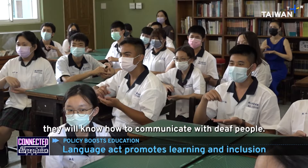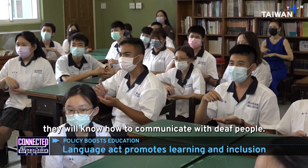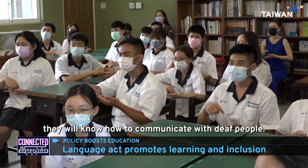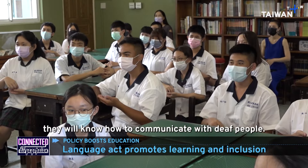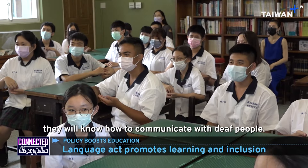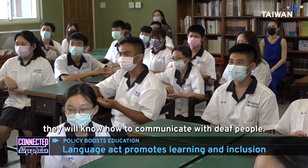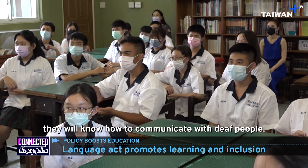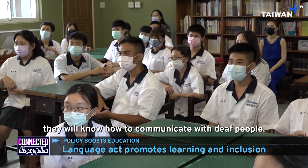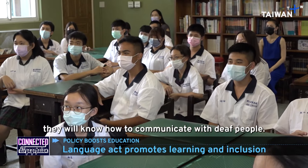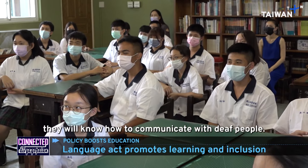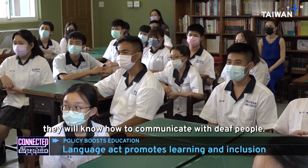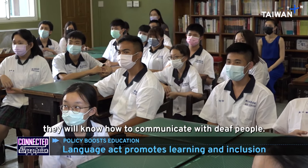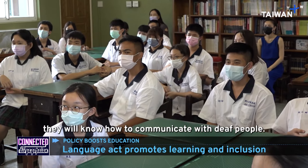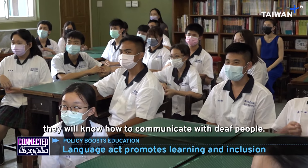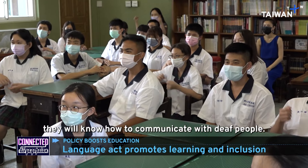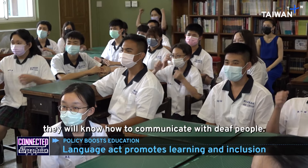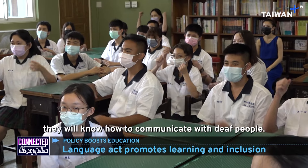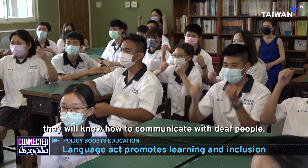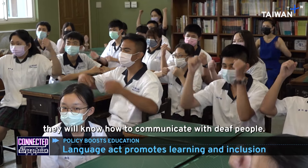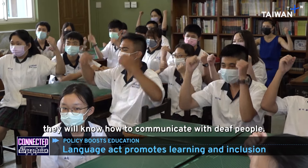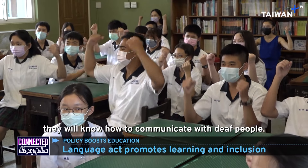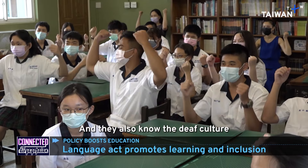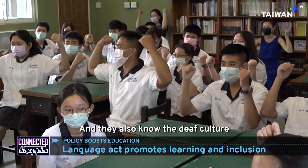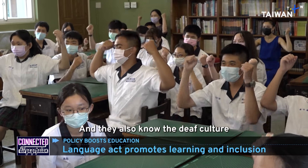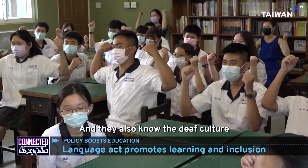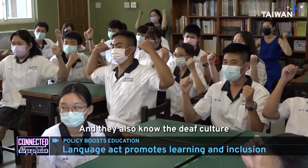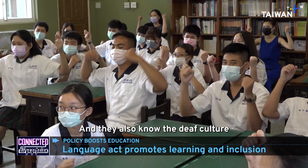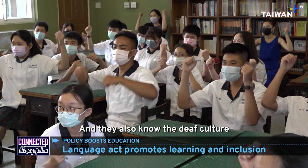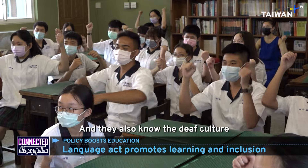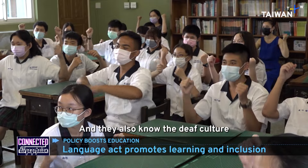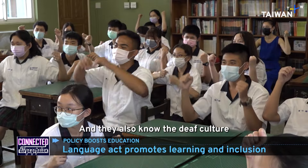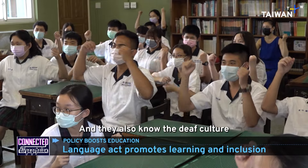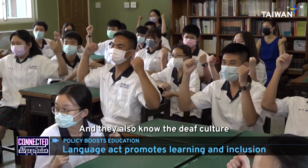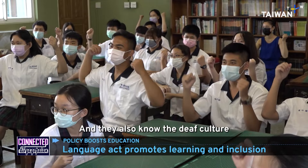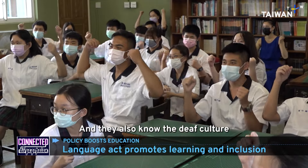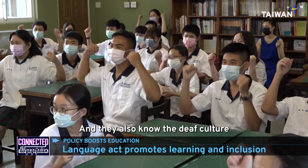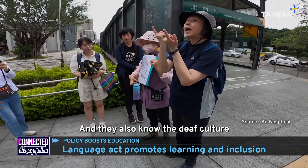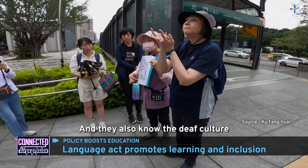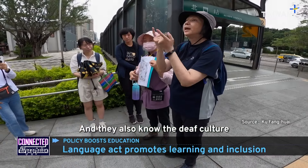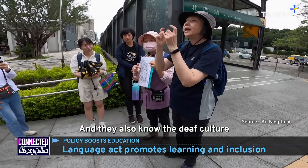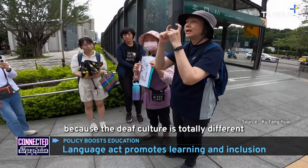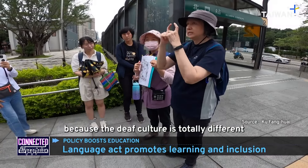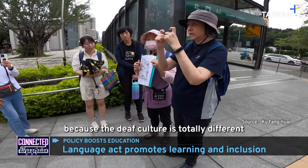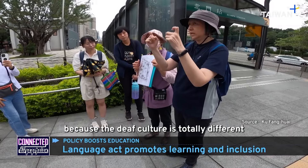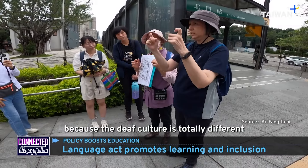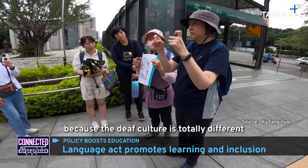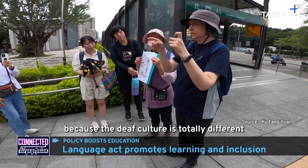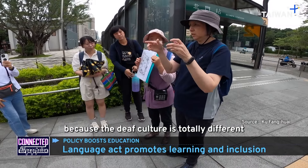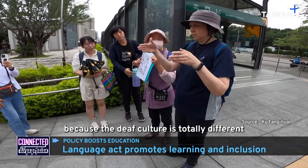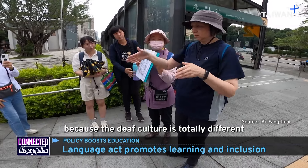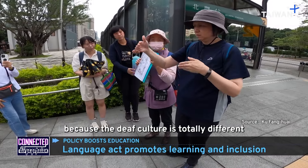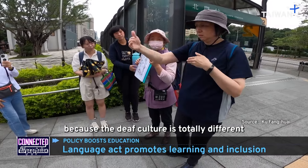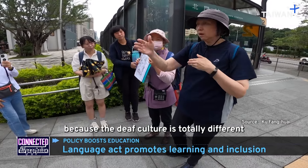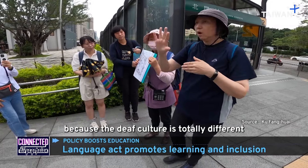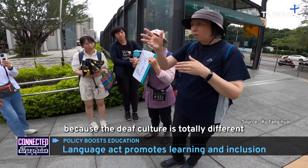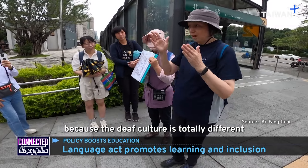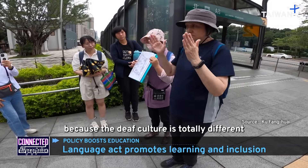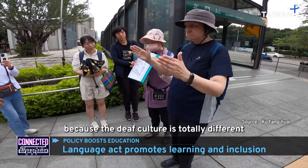will know how to communicate with the deaf people. And they also know the deaf culture because the deaf culture is totally different than